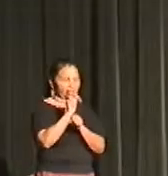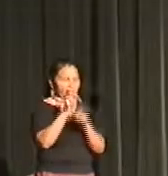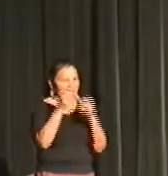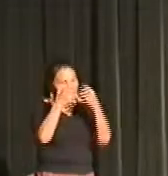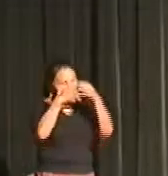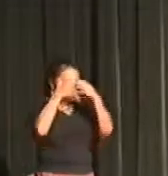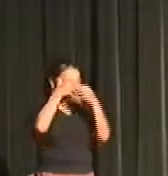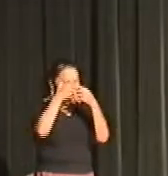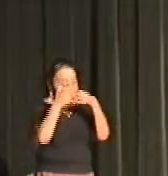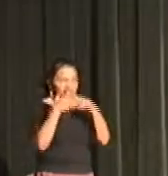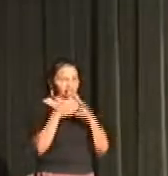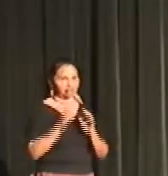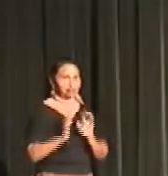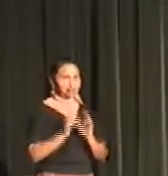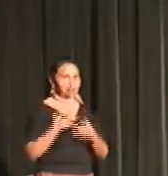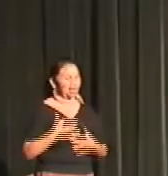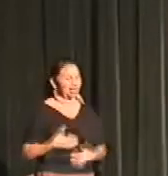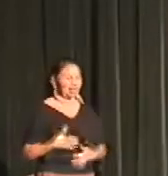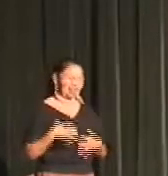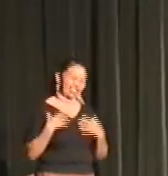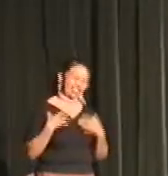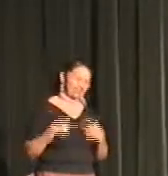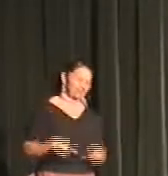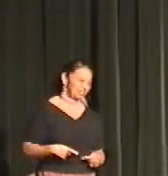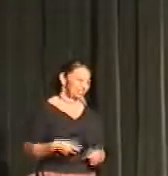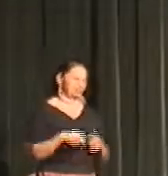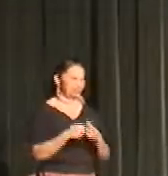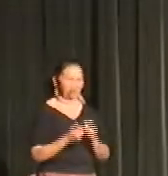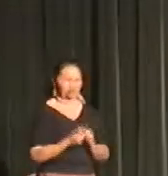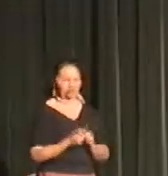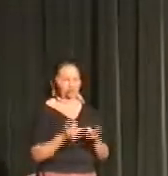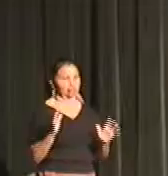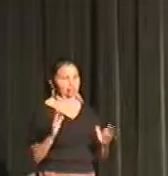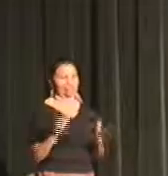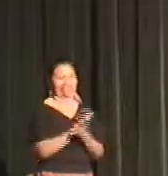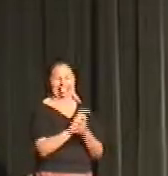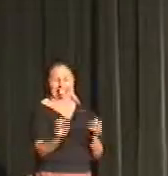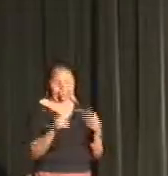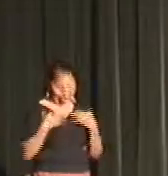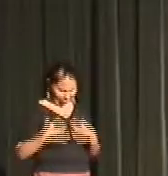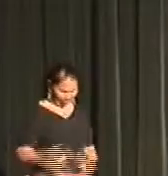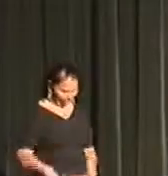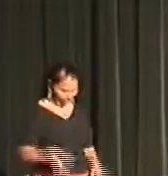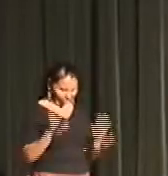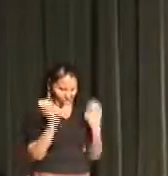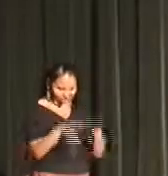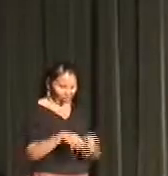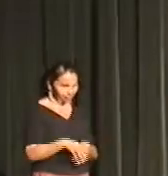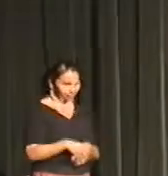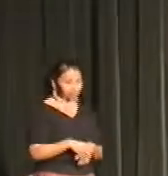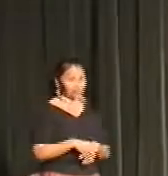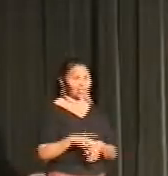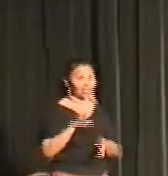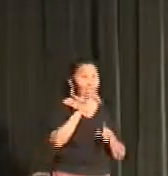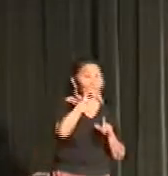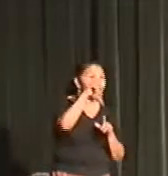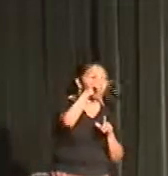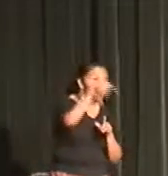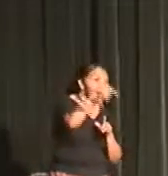know, and my body had a lot of physical problems as well, so I had just done a lot of damage. And after I was sober a couple of years, I heard about this class